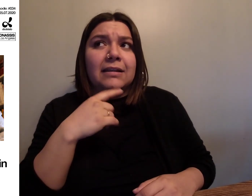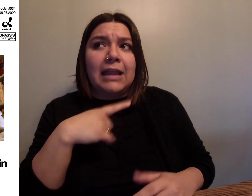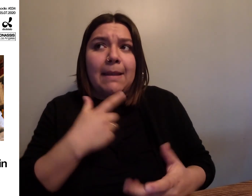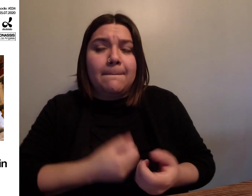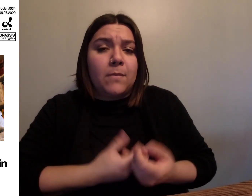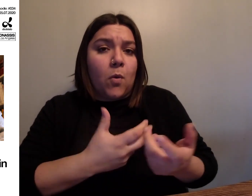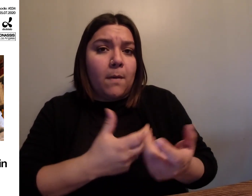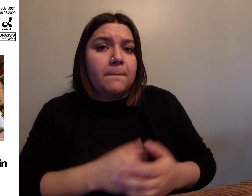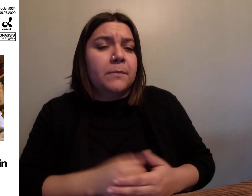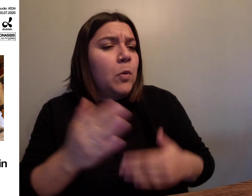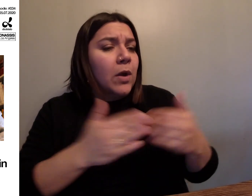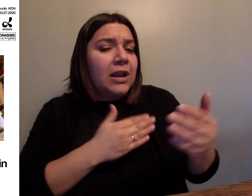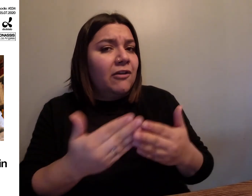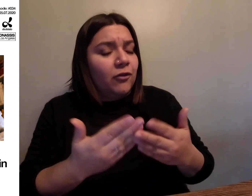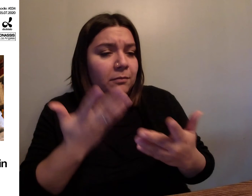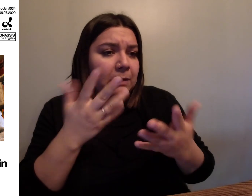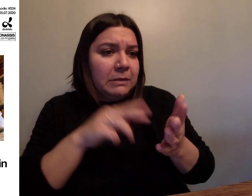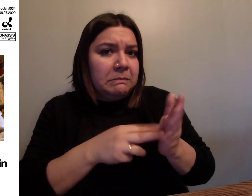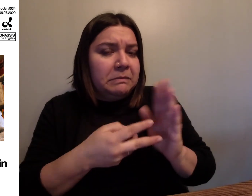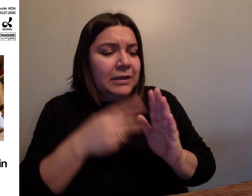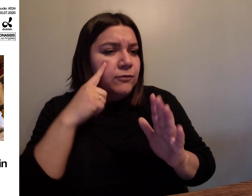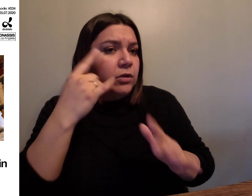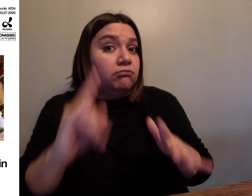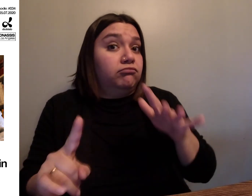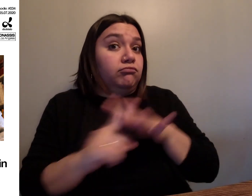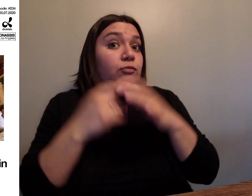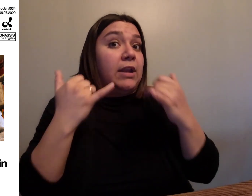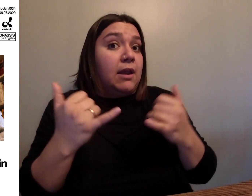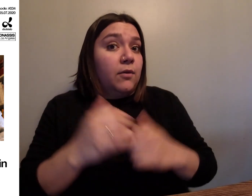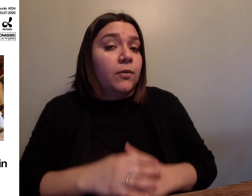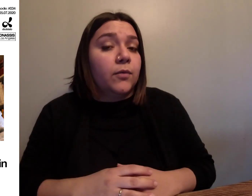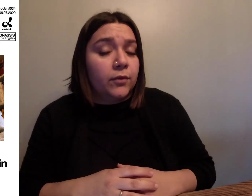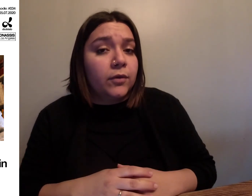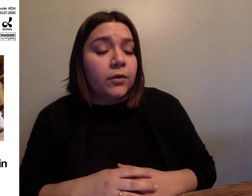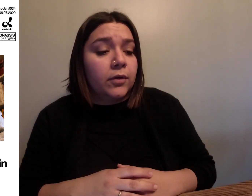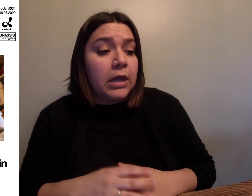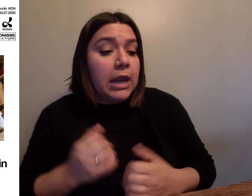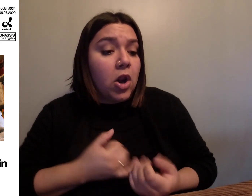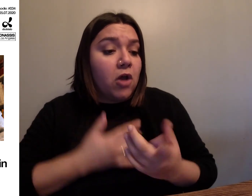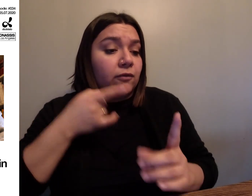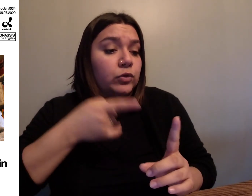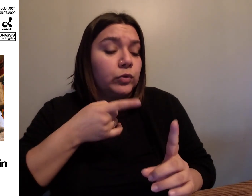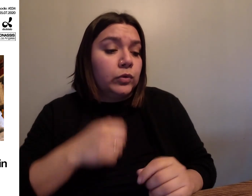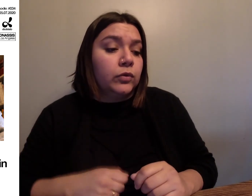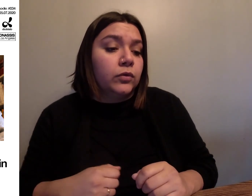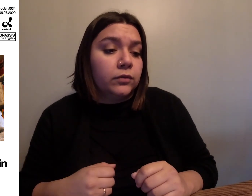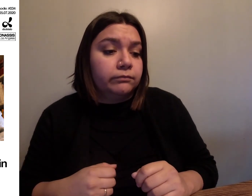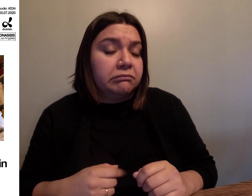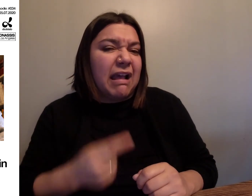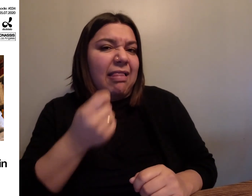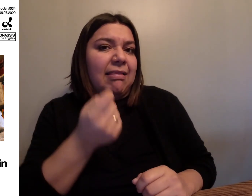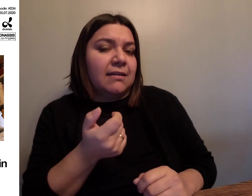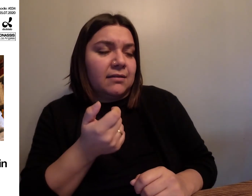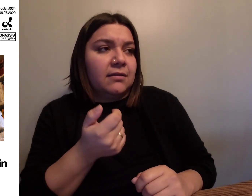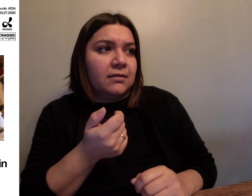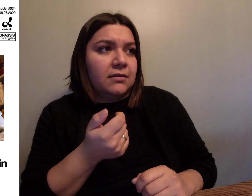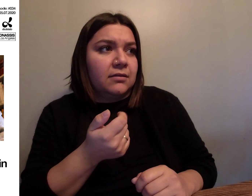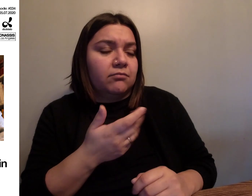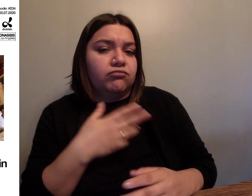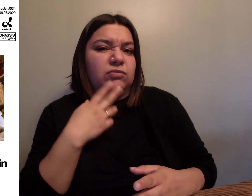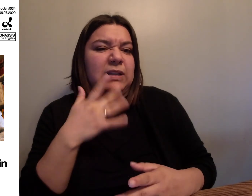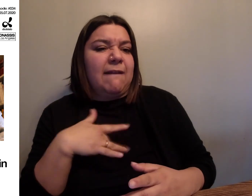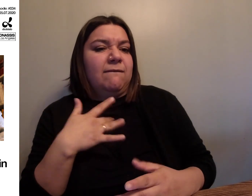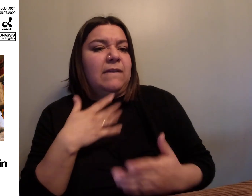a poem, whatever it may be, that comes to mind right now, that offers you even